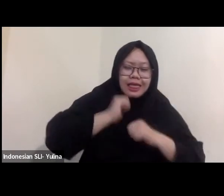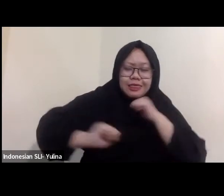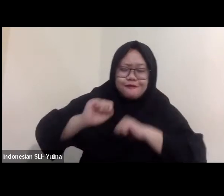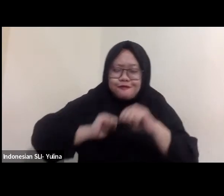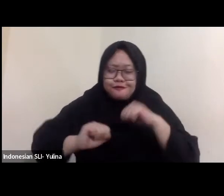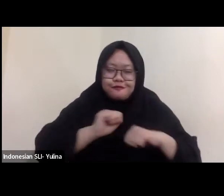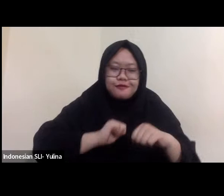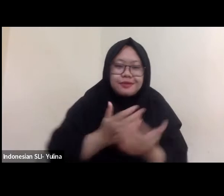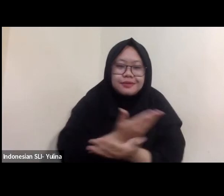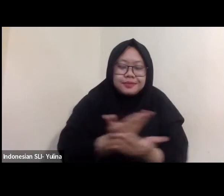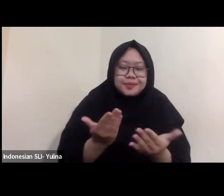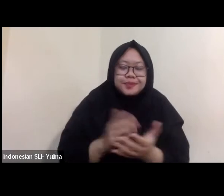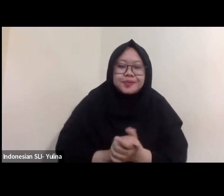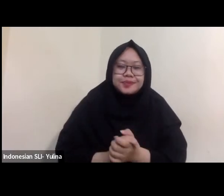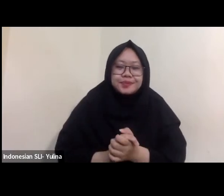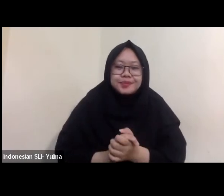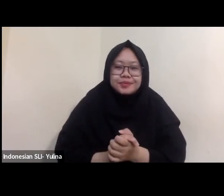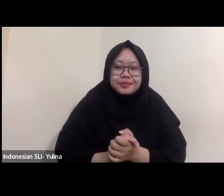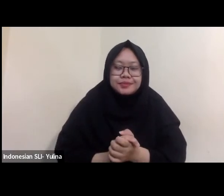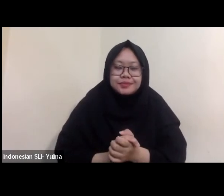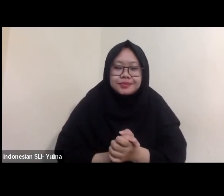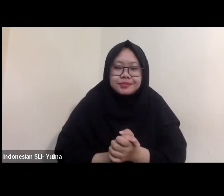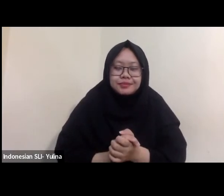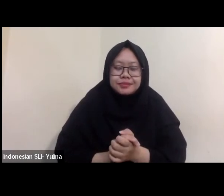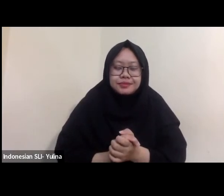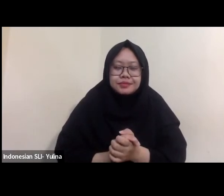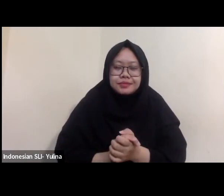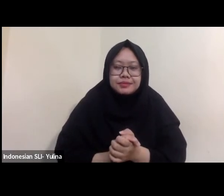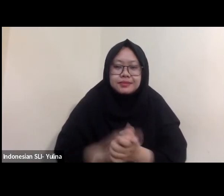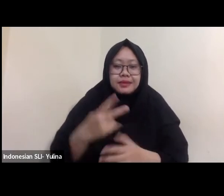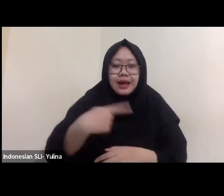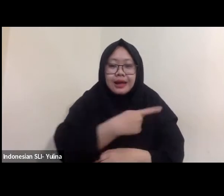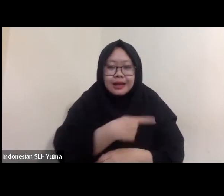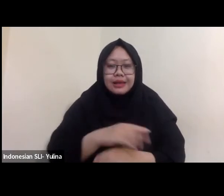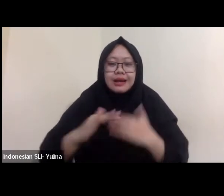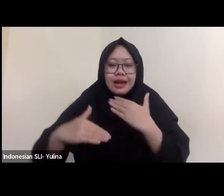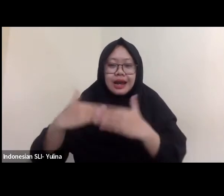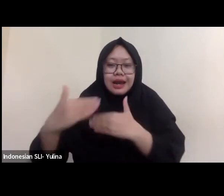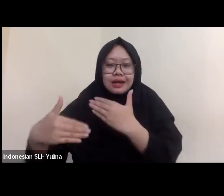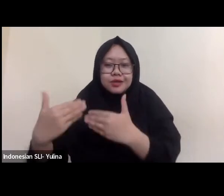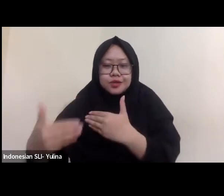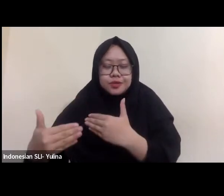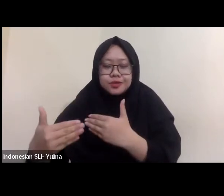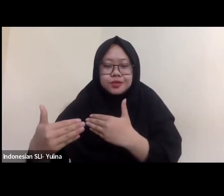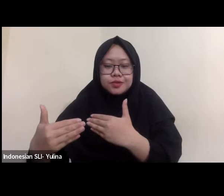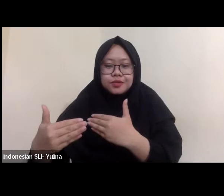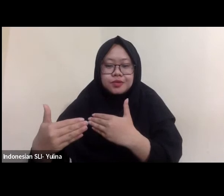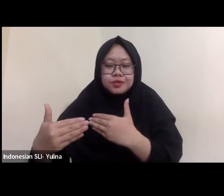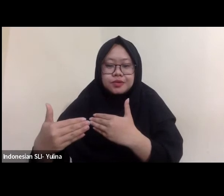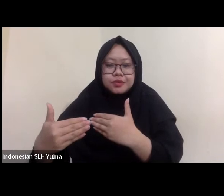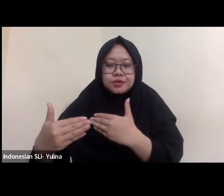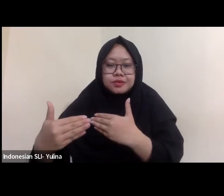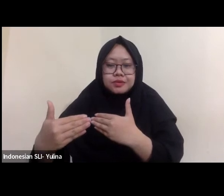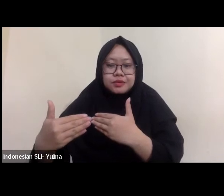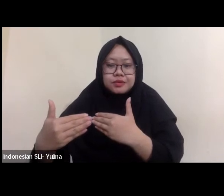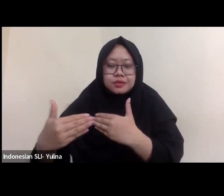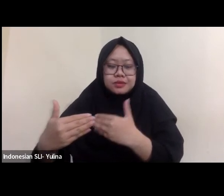we'll continue next time with the second and the third. So again,